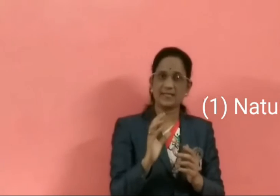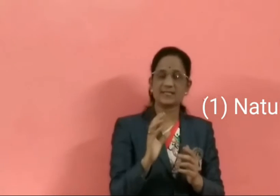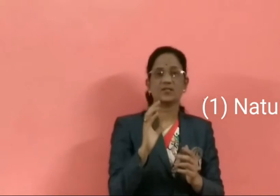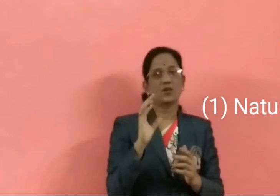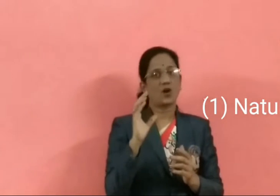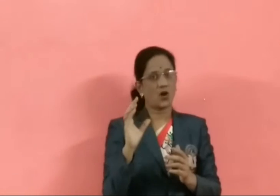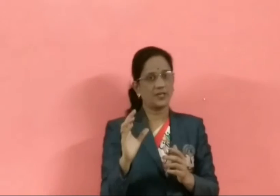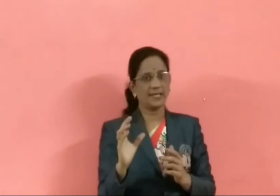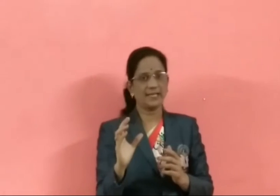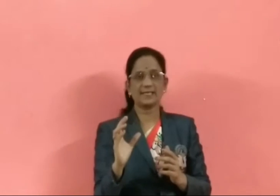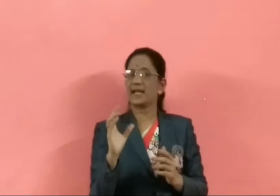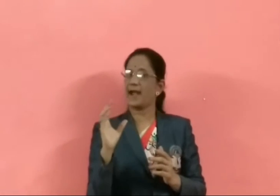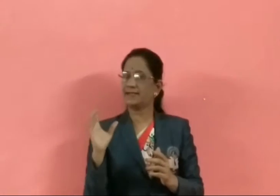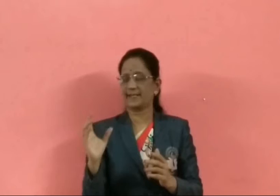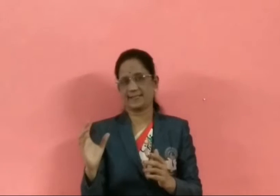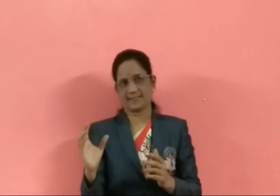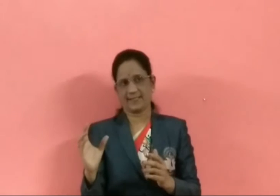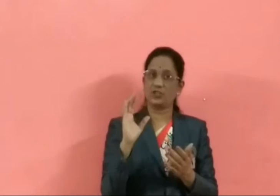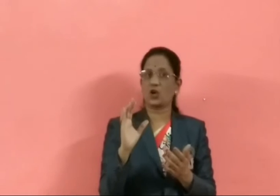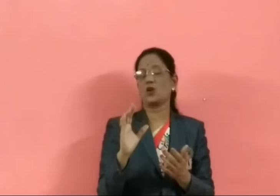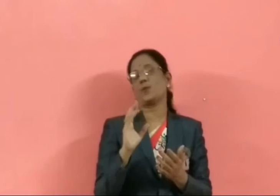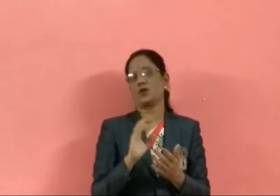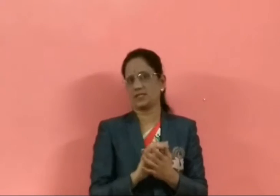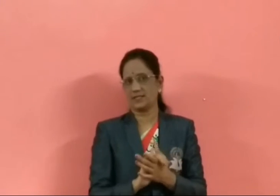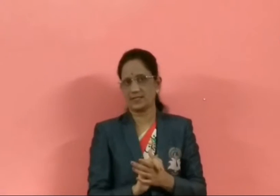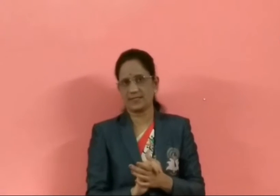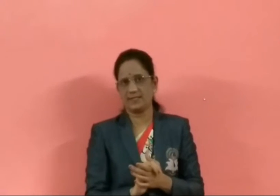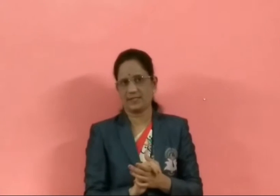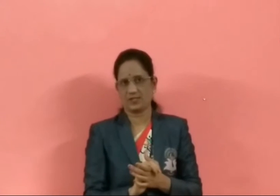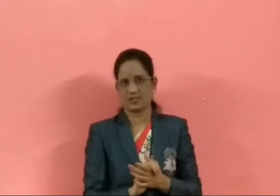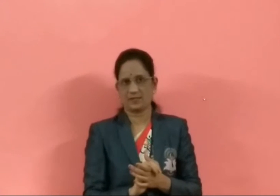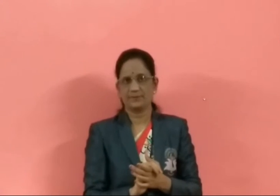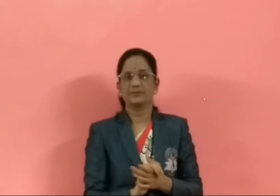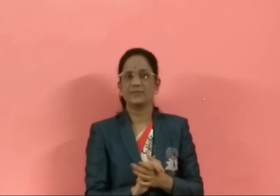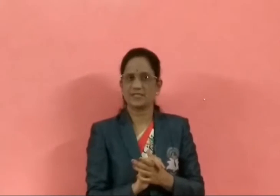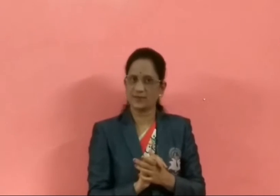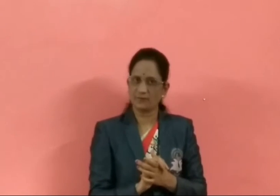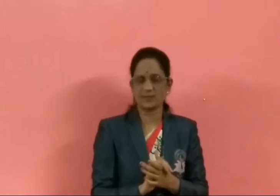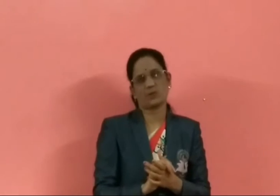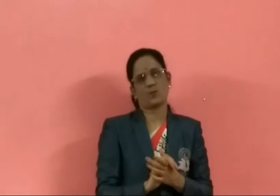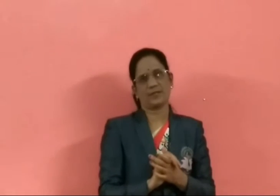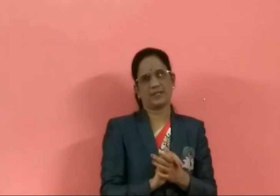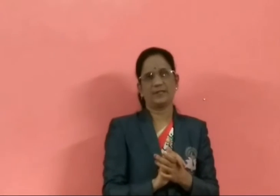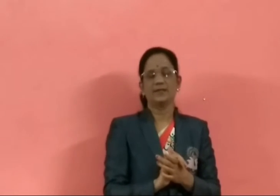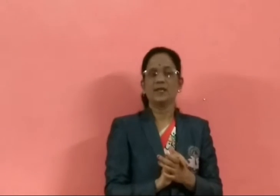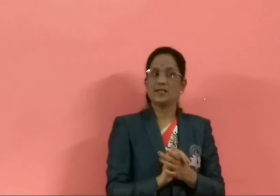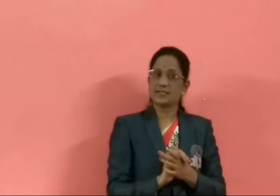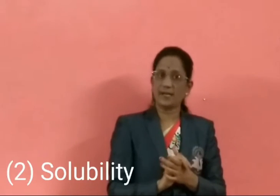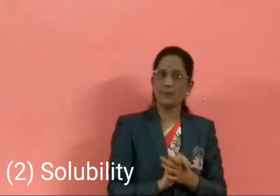colorless, odorless and tasteless, non-poisonous in nature. This is the first property. Second